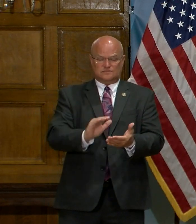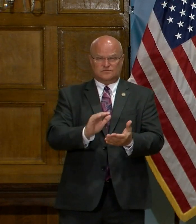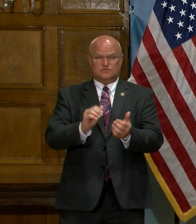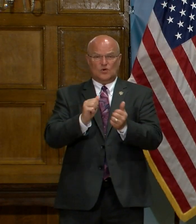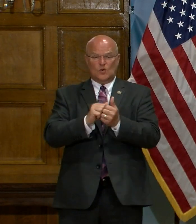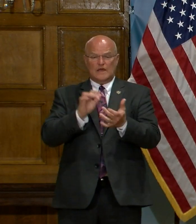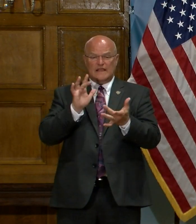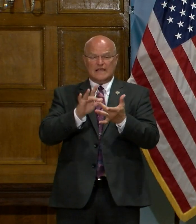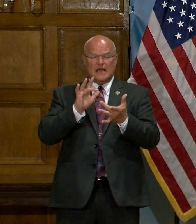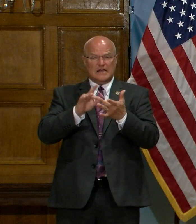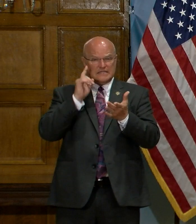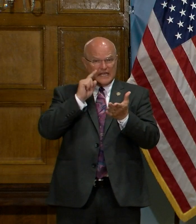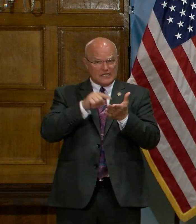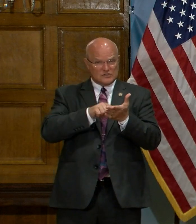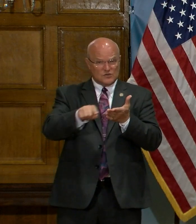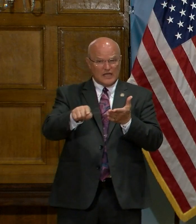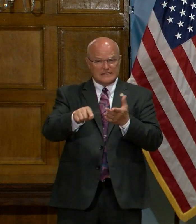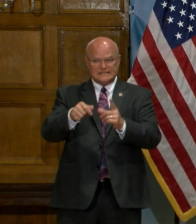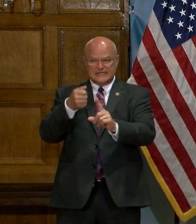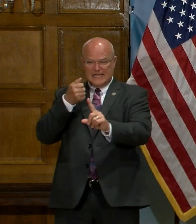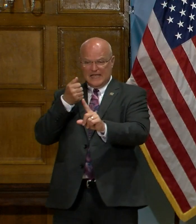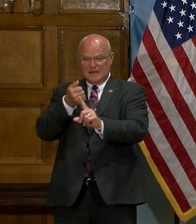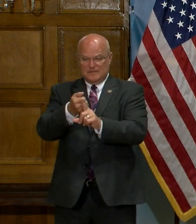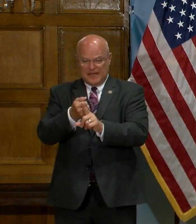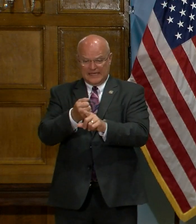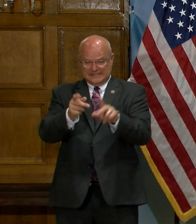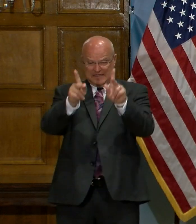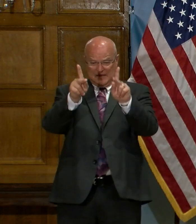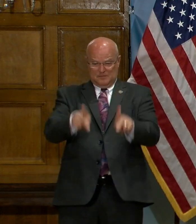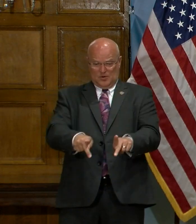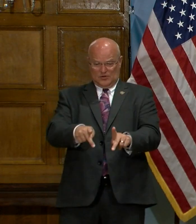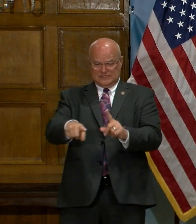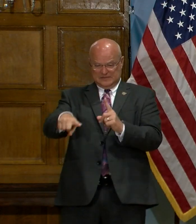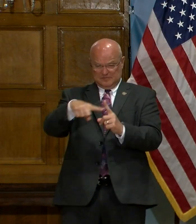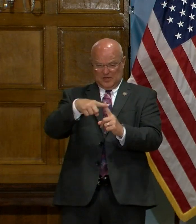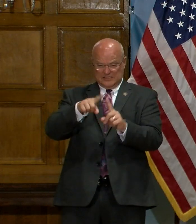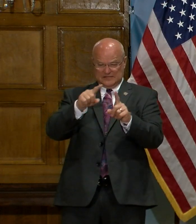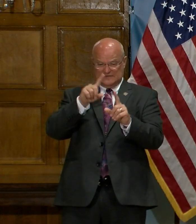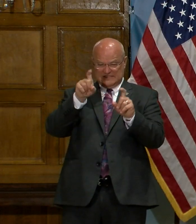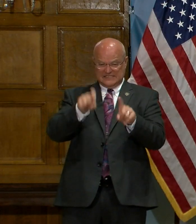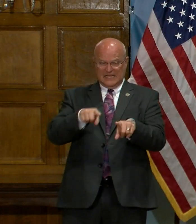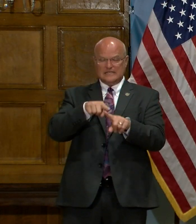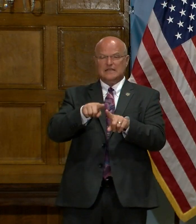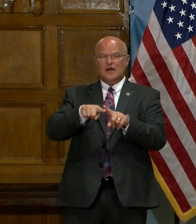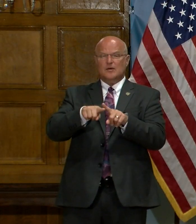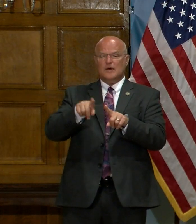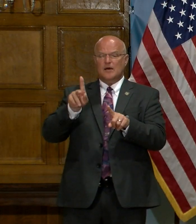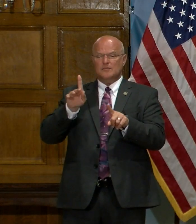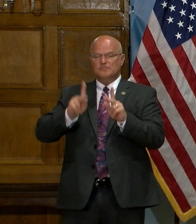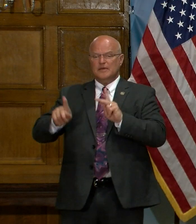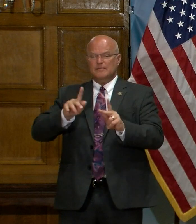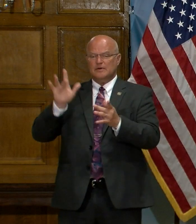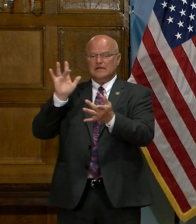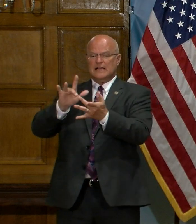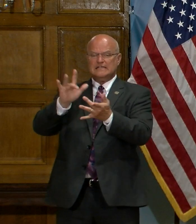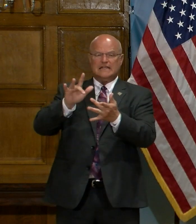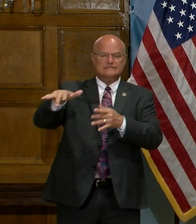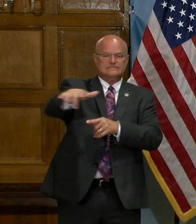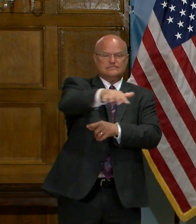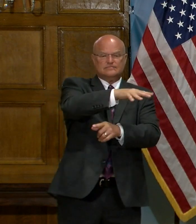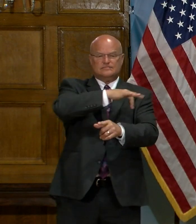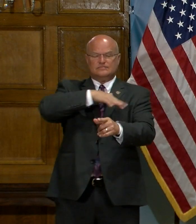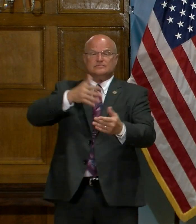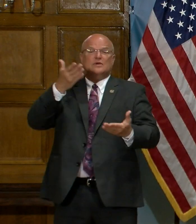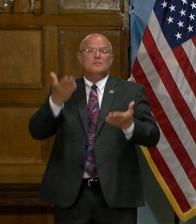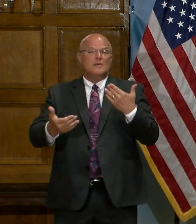the contact tracing, it impacts not just the case, the individual, but everybody who's been in contact with that person